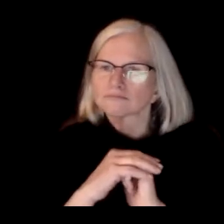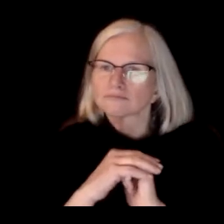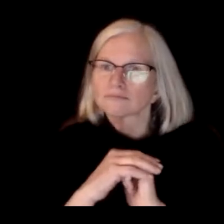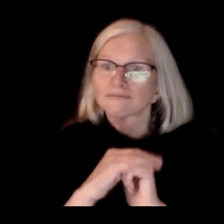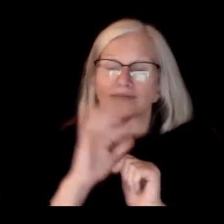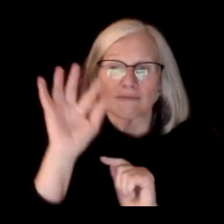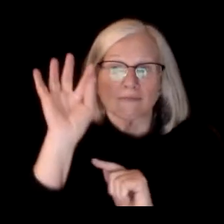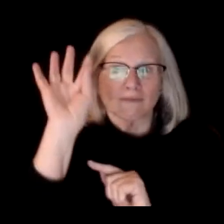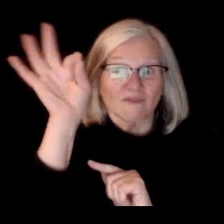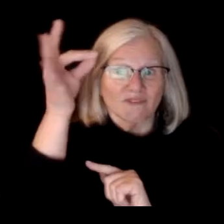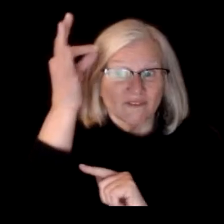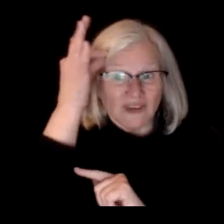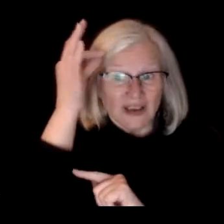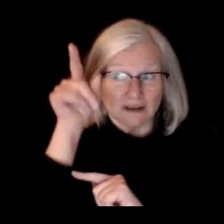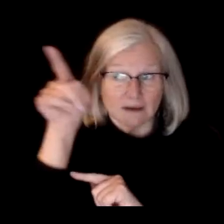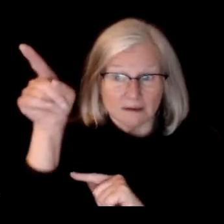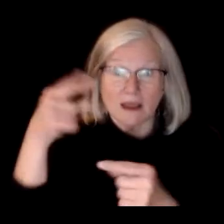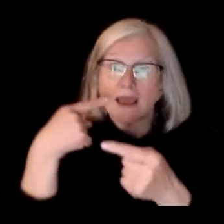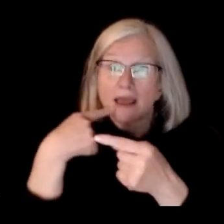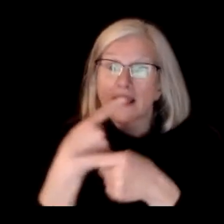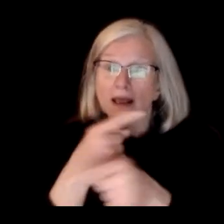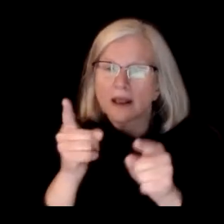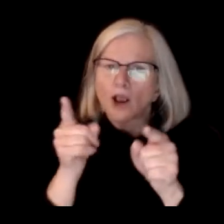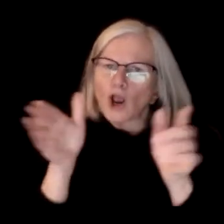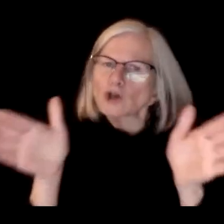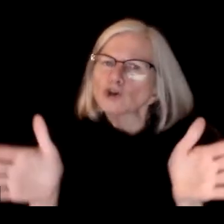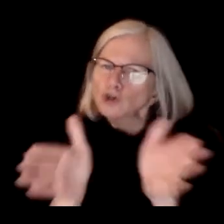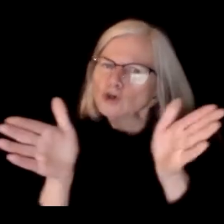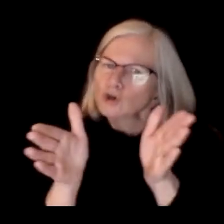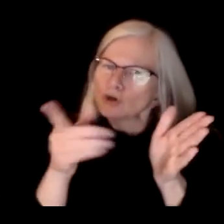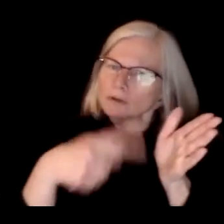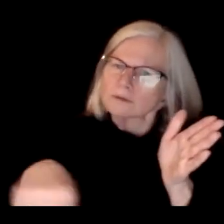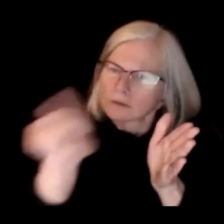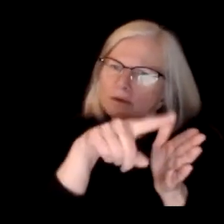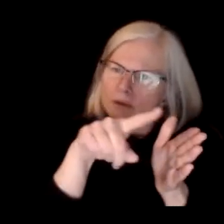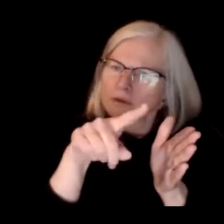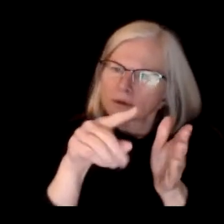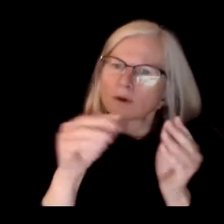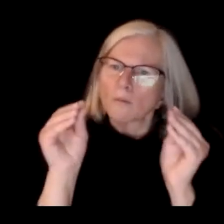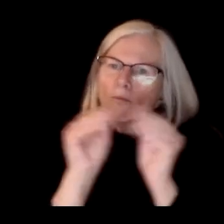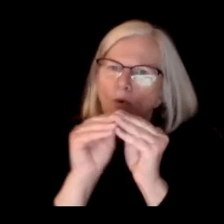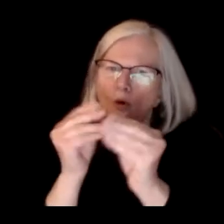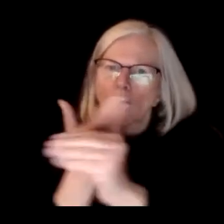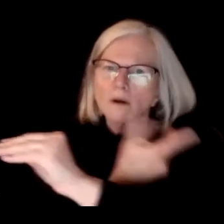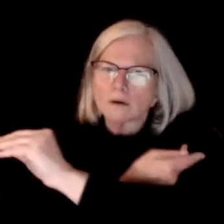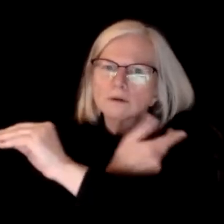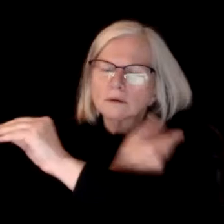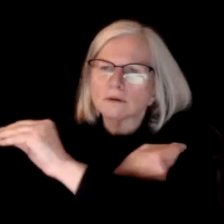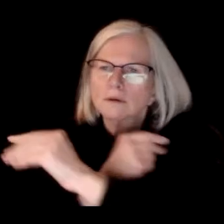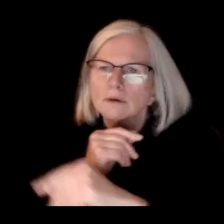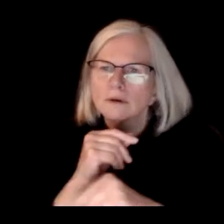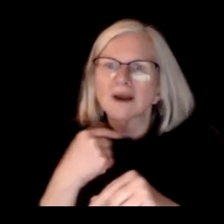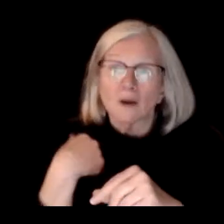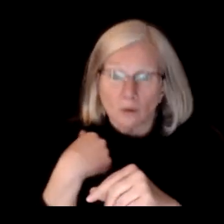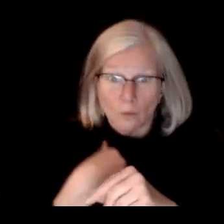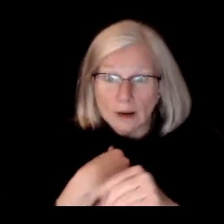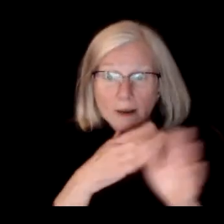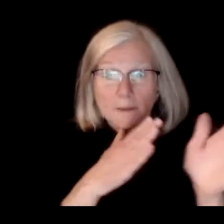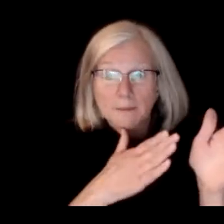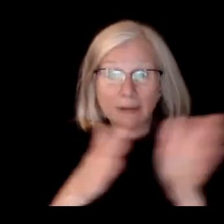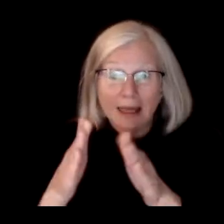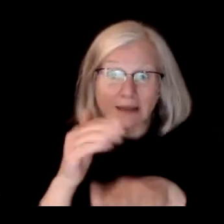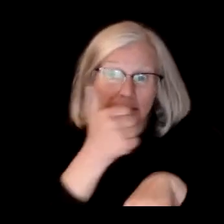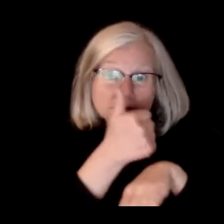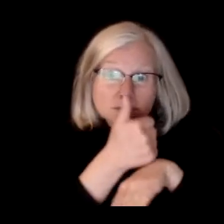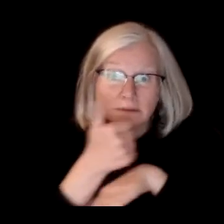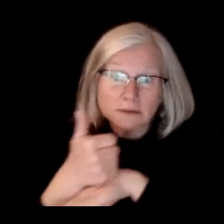us to move more quickly on expanding eligibility, and we're working on the details of that, and we'll be announcing more about that in the